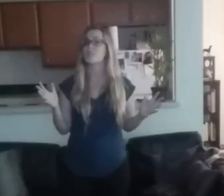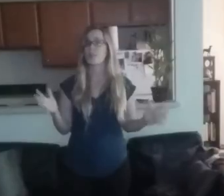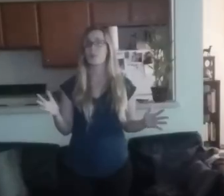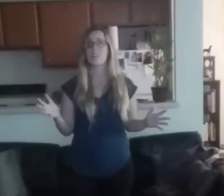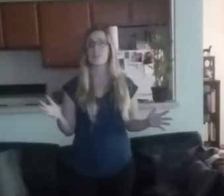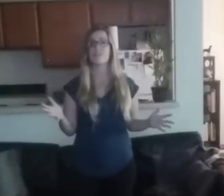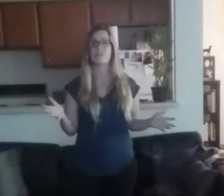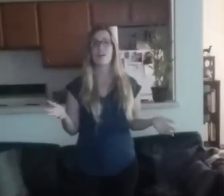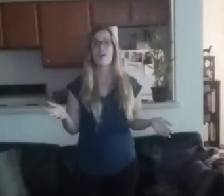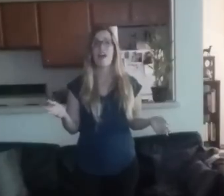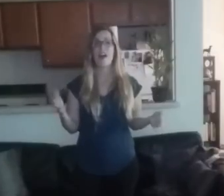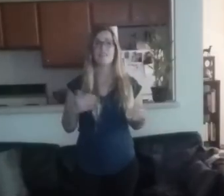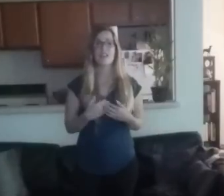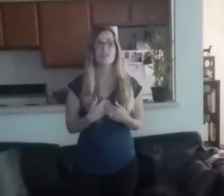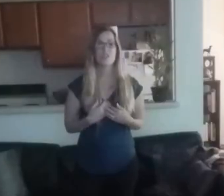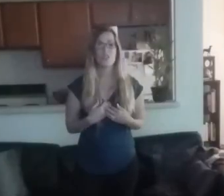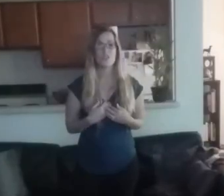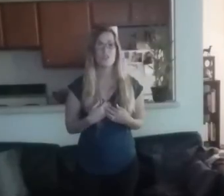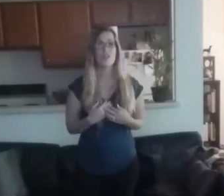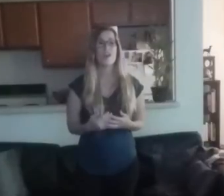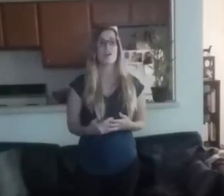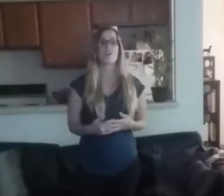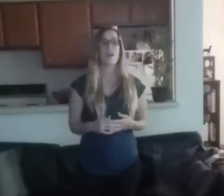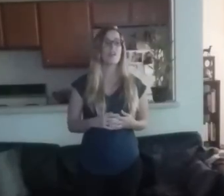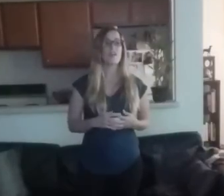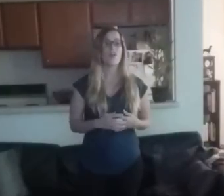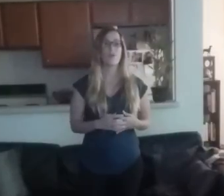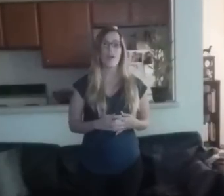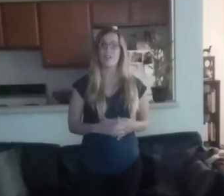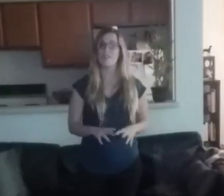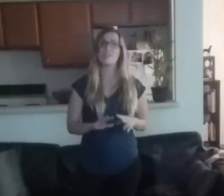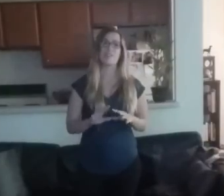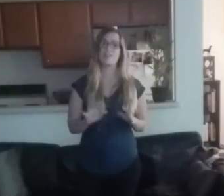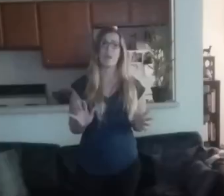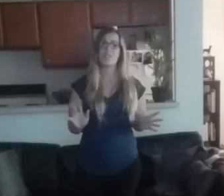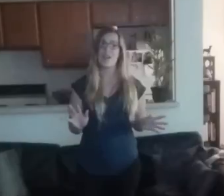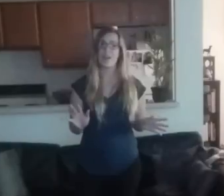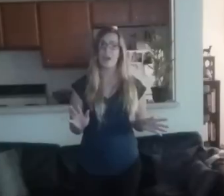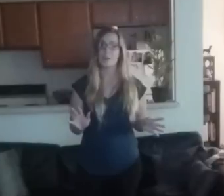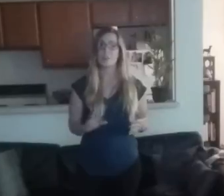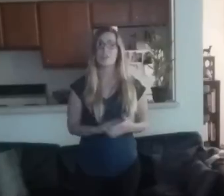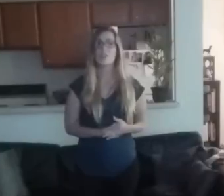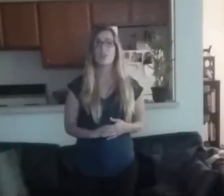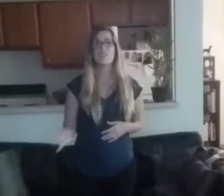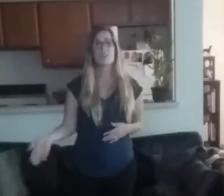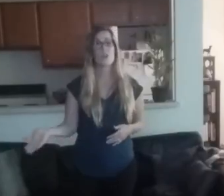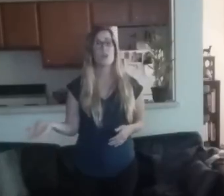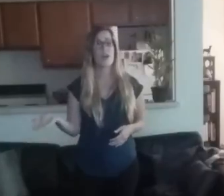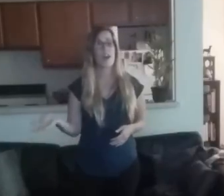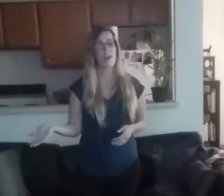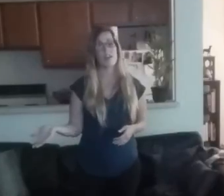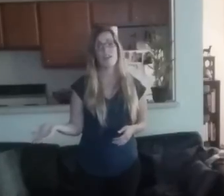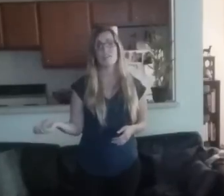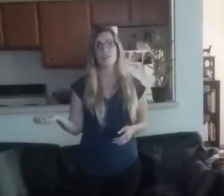for relief. As I have shown you, cracking your own neck is not an option. So let's go ahead and look at